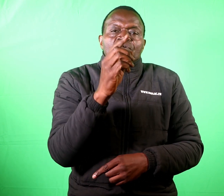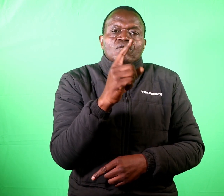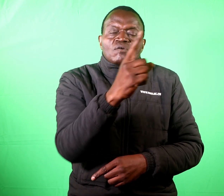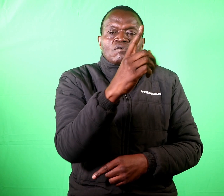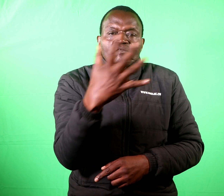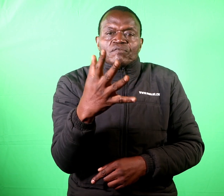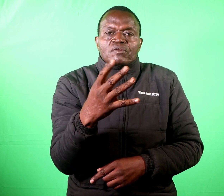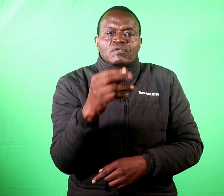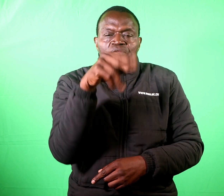$15 to